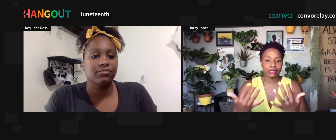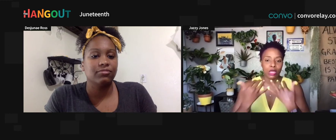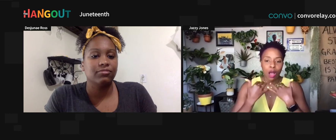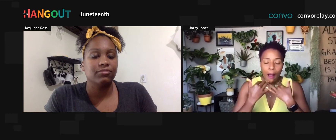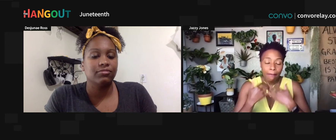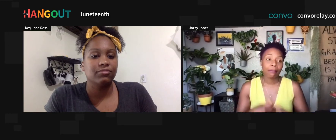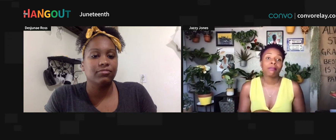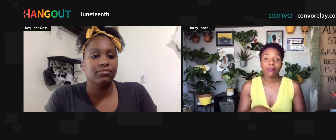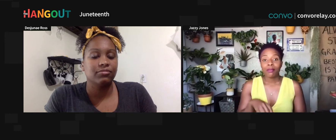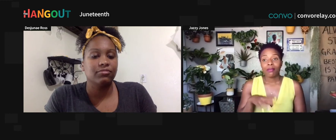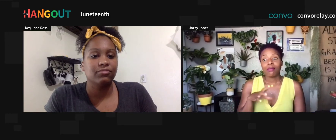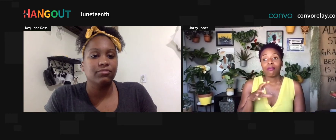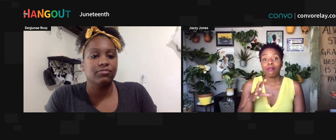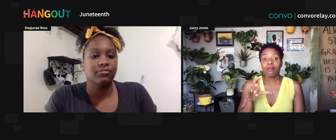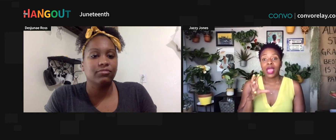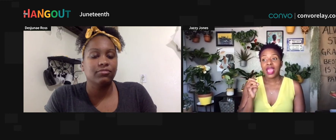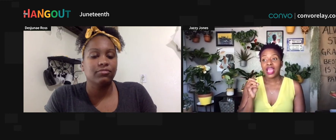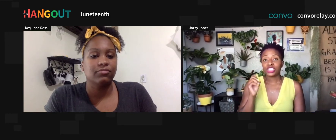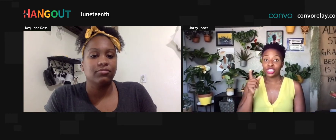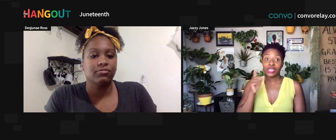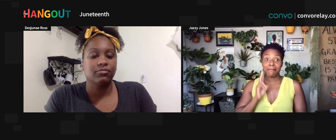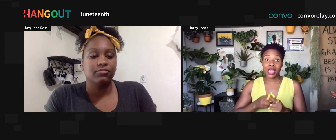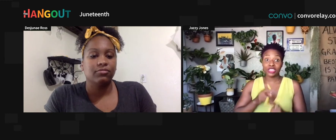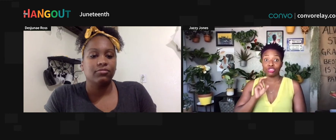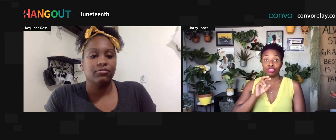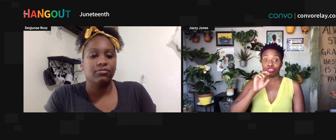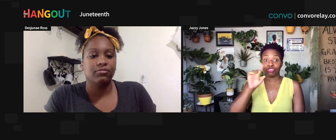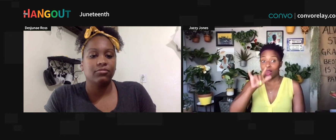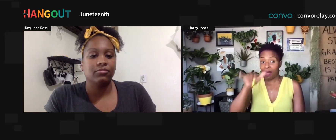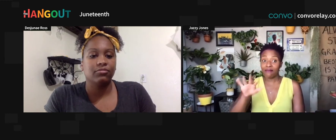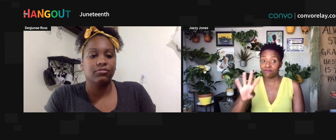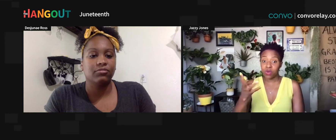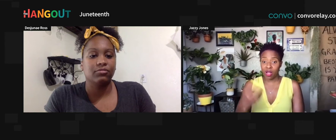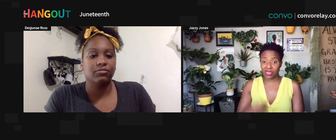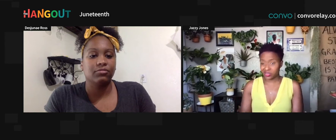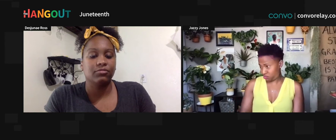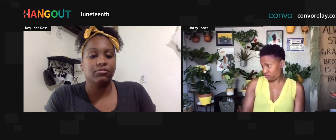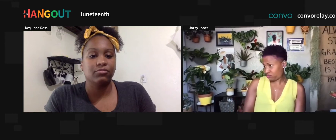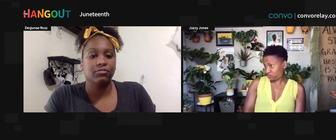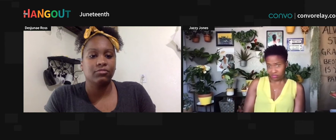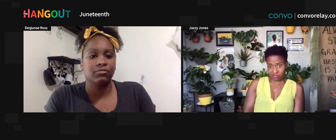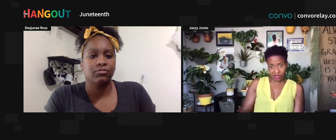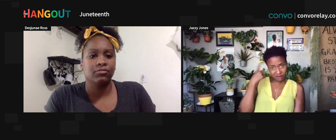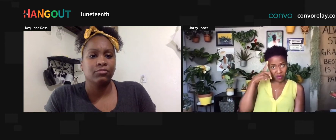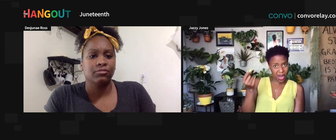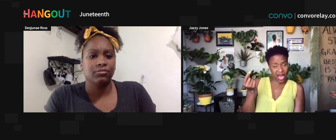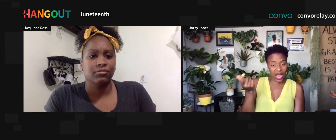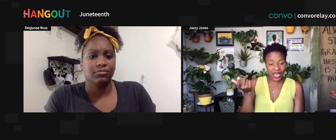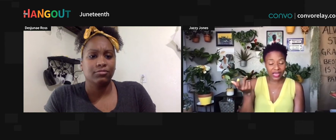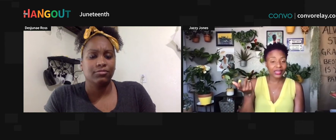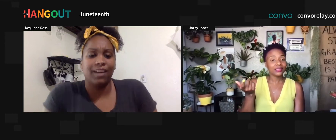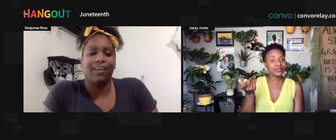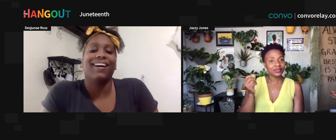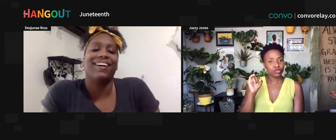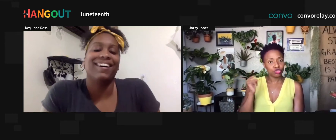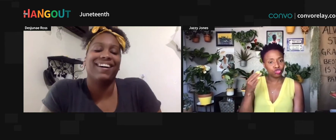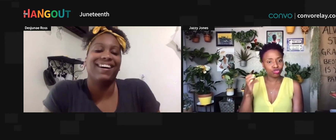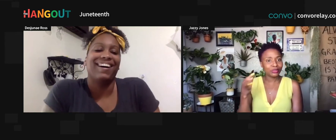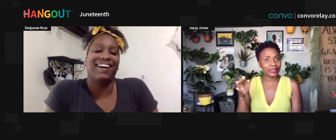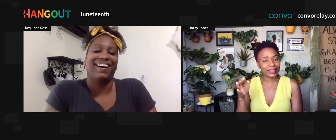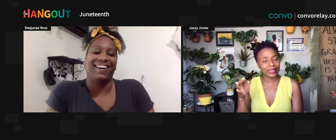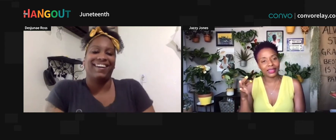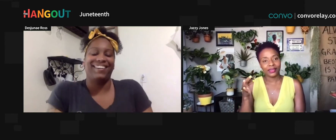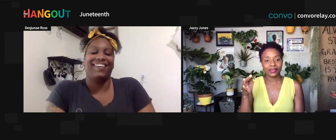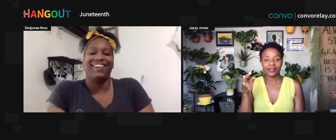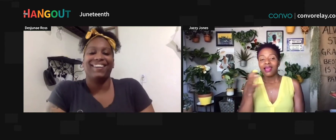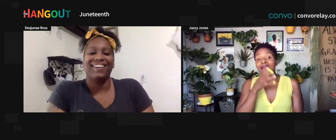holiday is going to be hosted by whomever in the family. And she started talking about July 4th, when